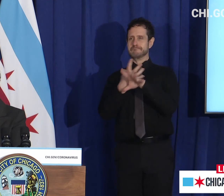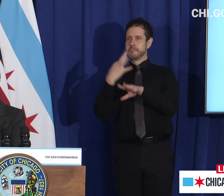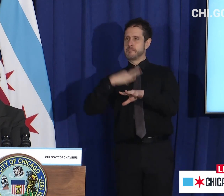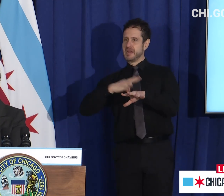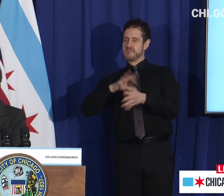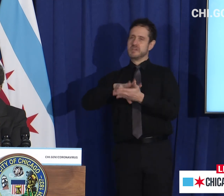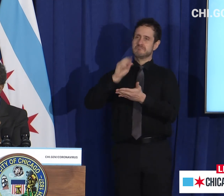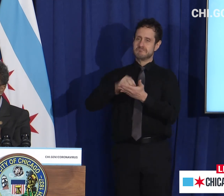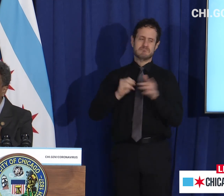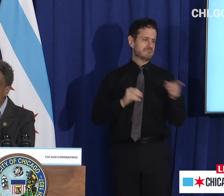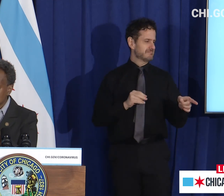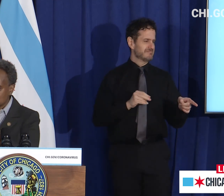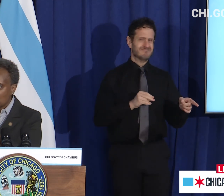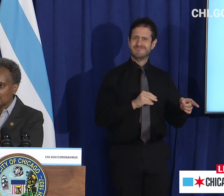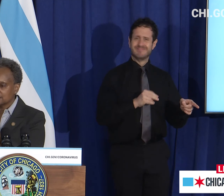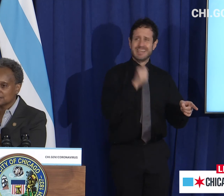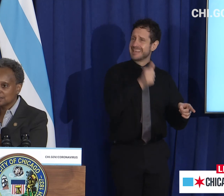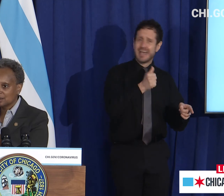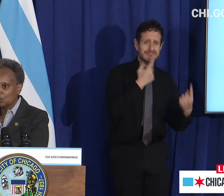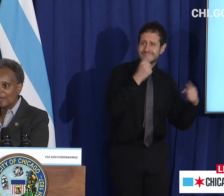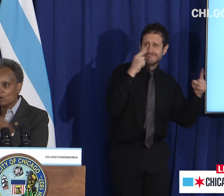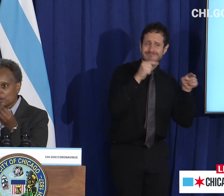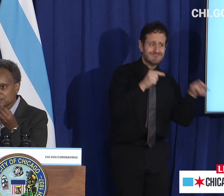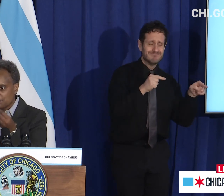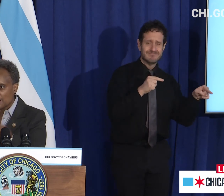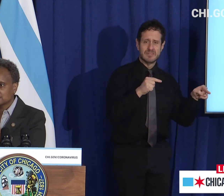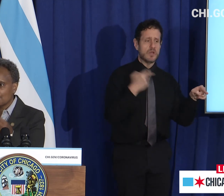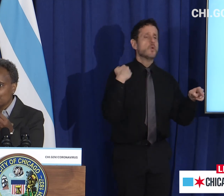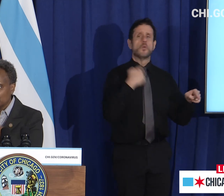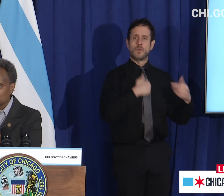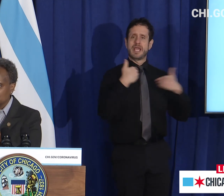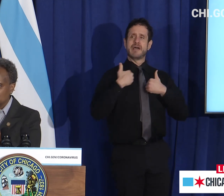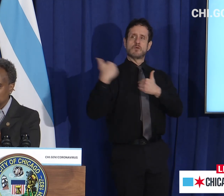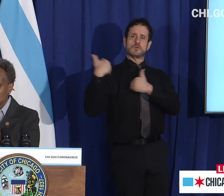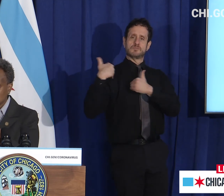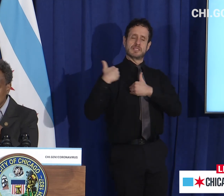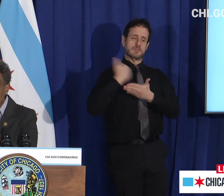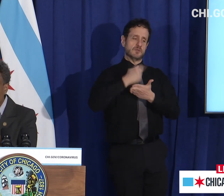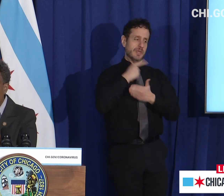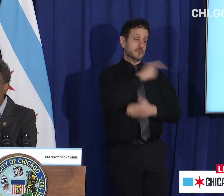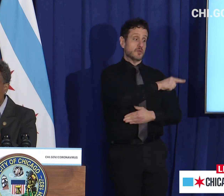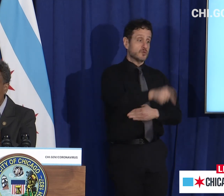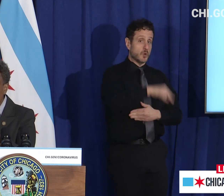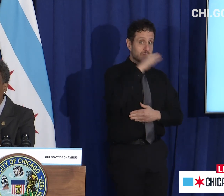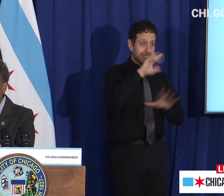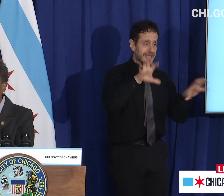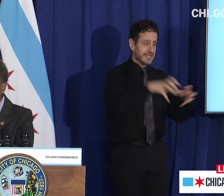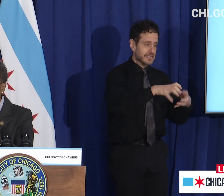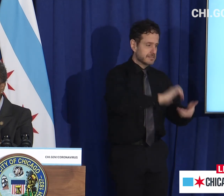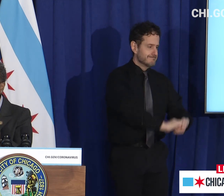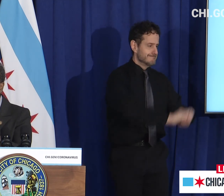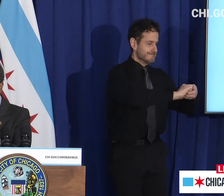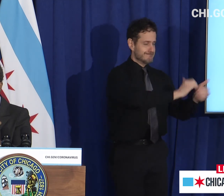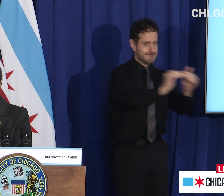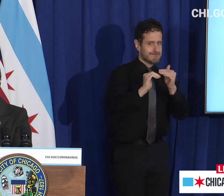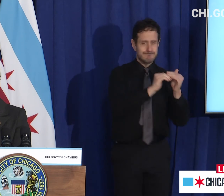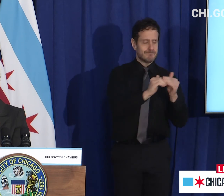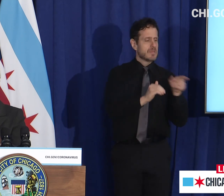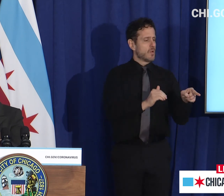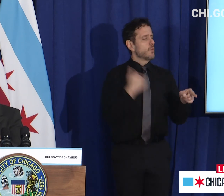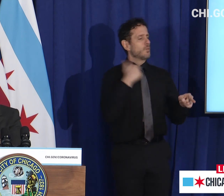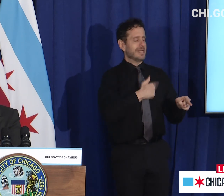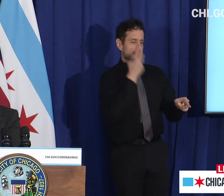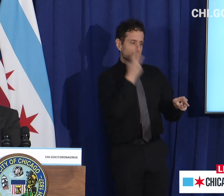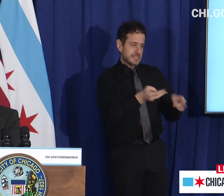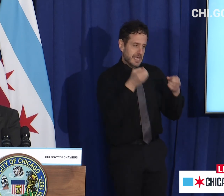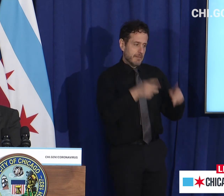from all remote and who is not, we have a responsibility to look at opportunities for those kids to